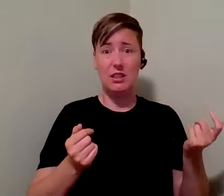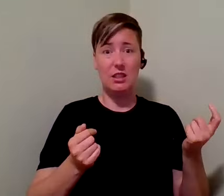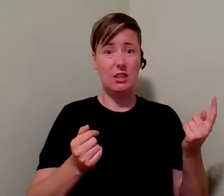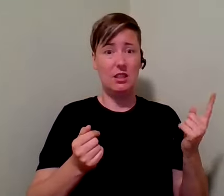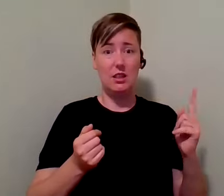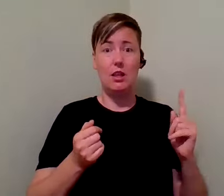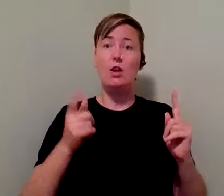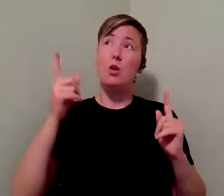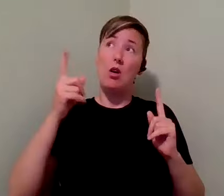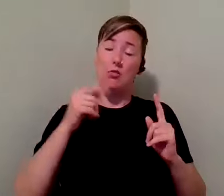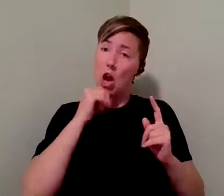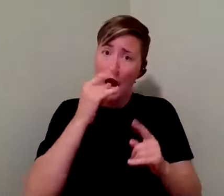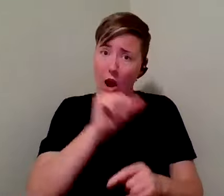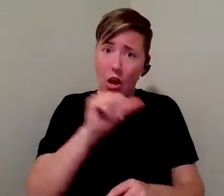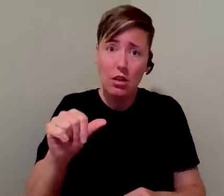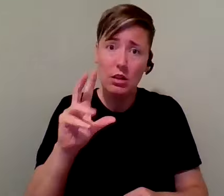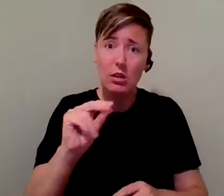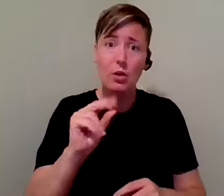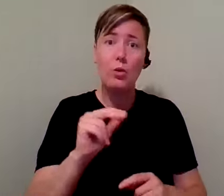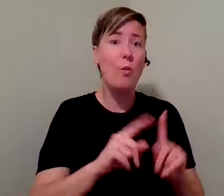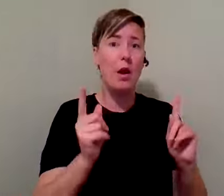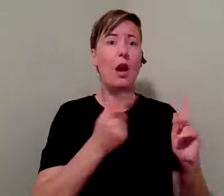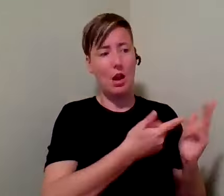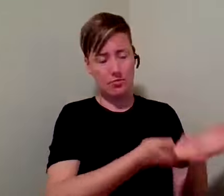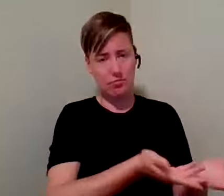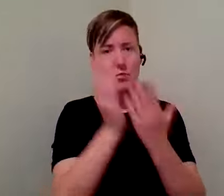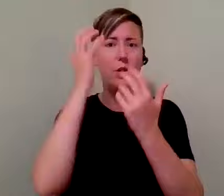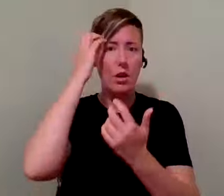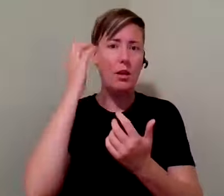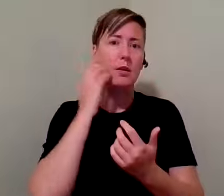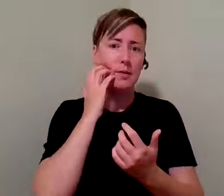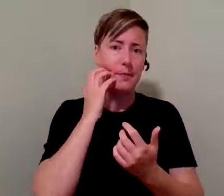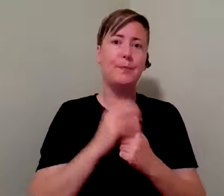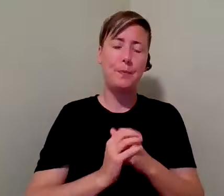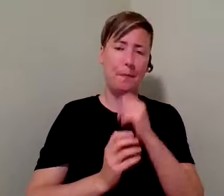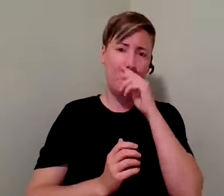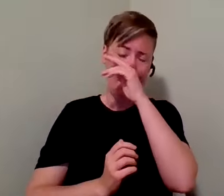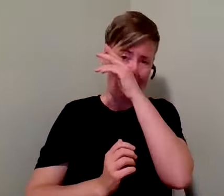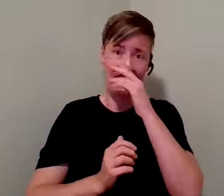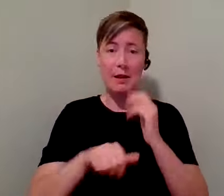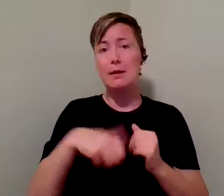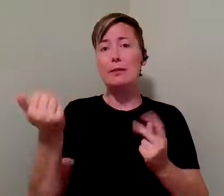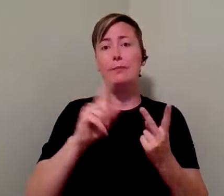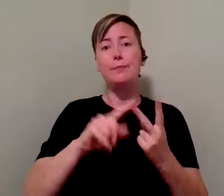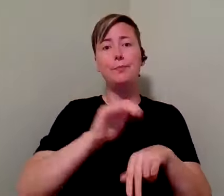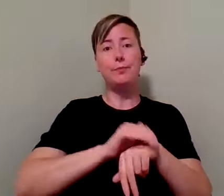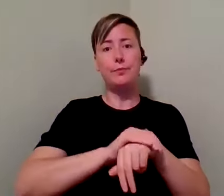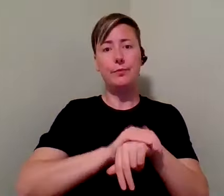people. I was able to get him admitted to hospital, so I visit the block every day. The other was a British fellow who got marooned, and the poor guy